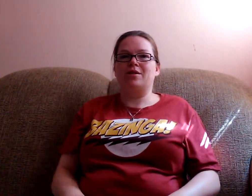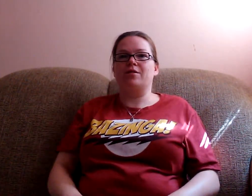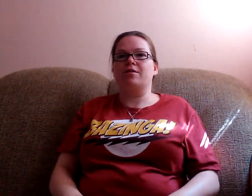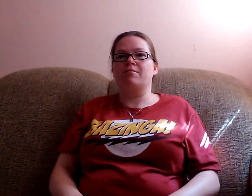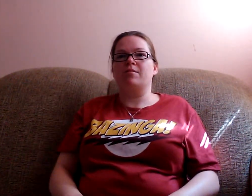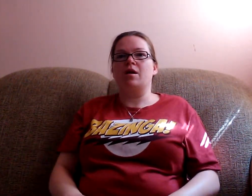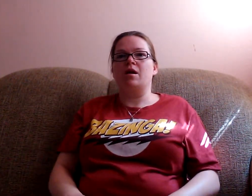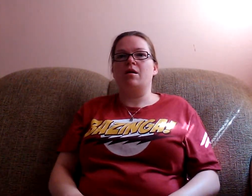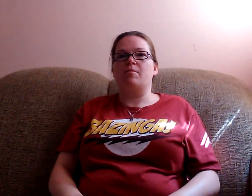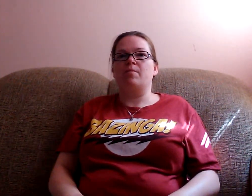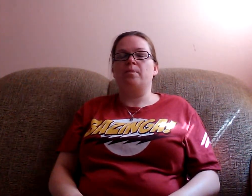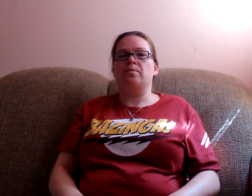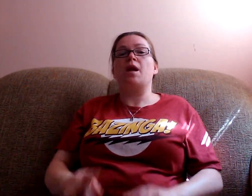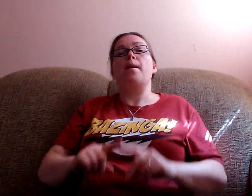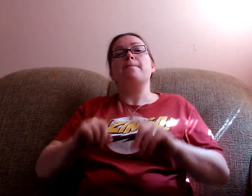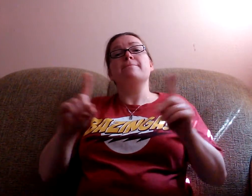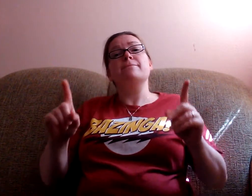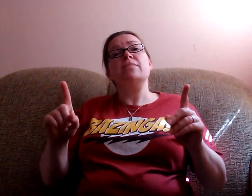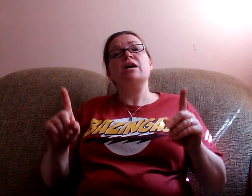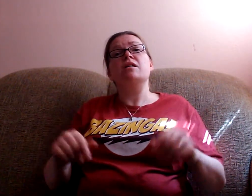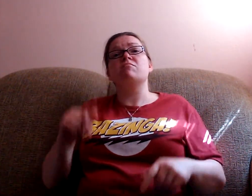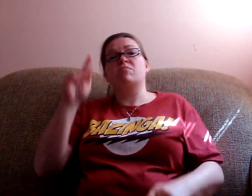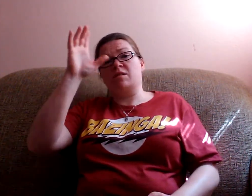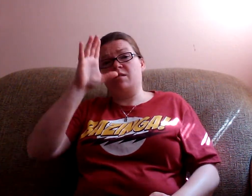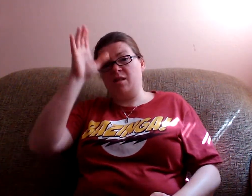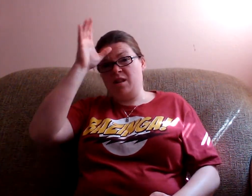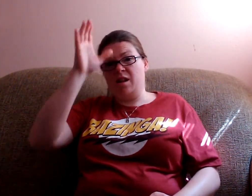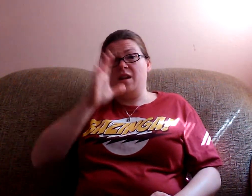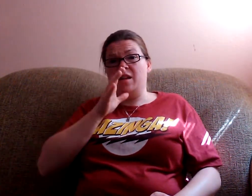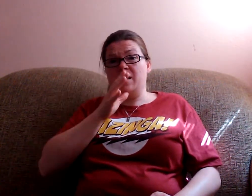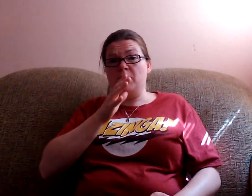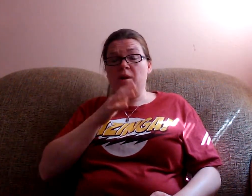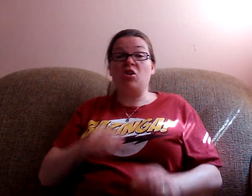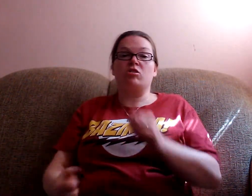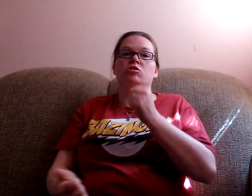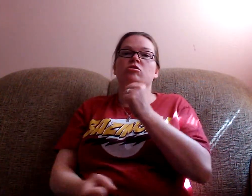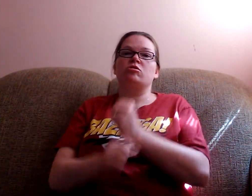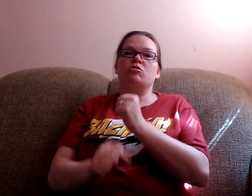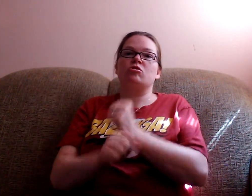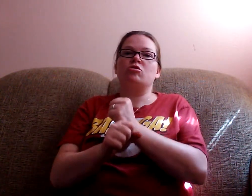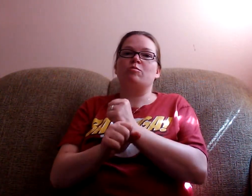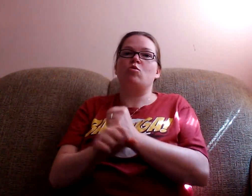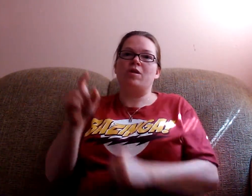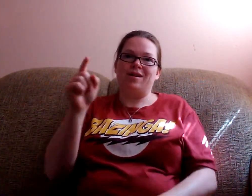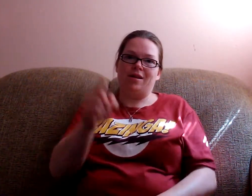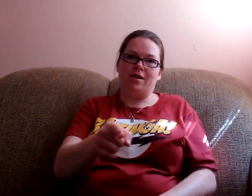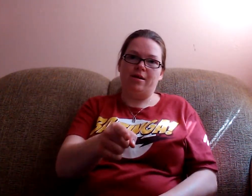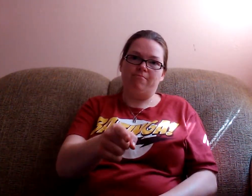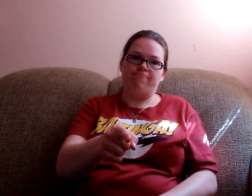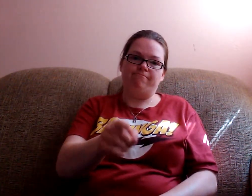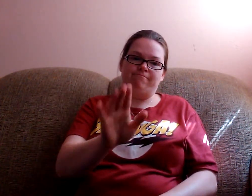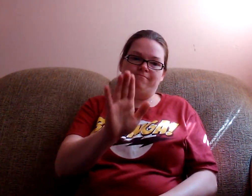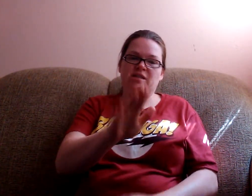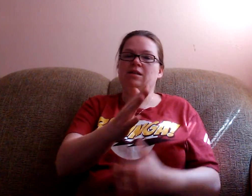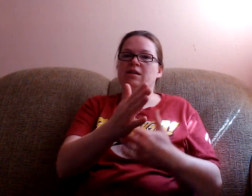they signed him off forever. But for the first 12 years of his life, he had the world in his hands. It was a